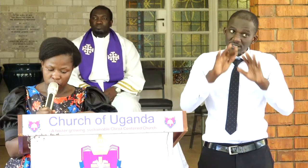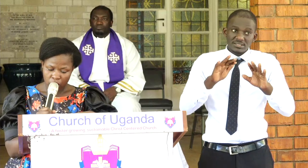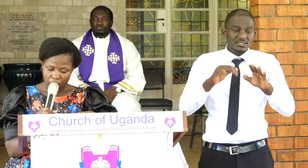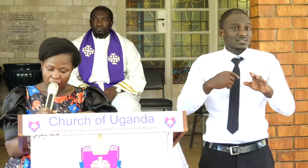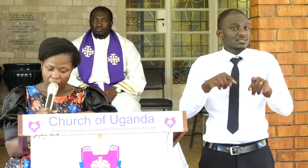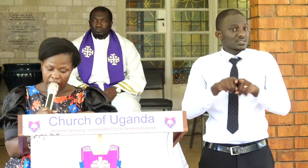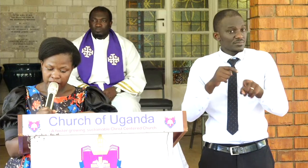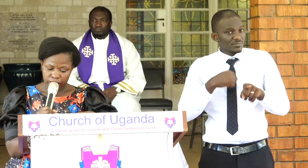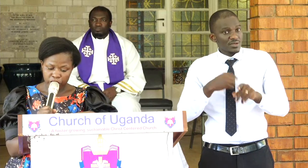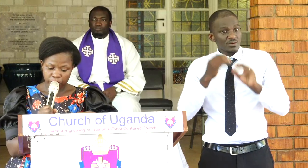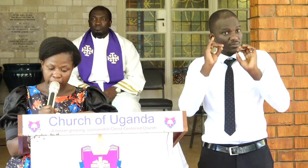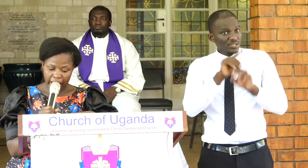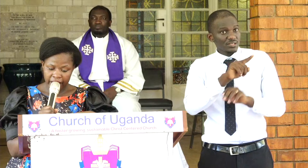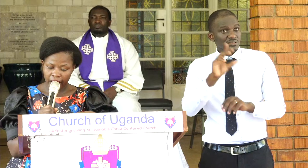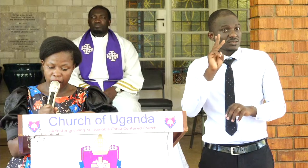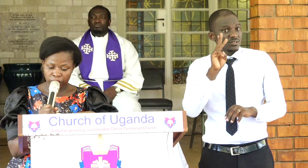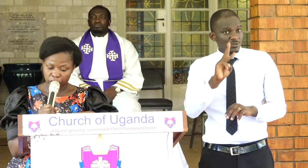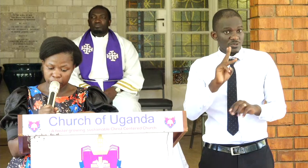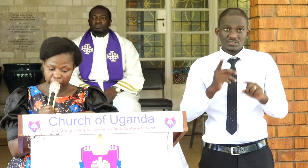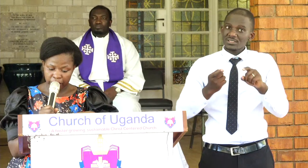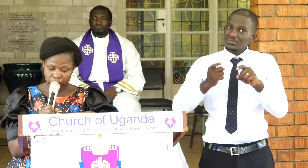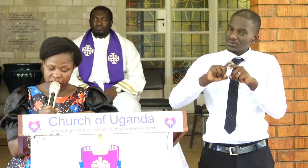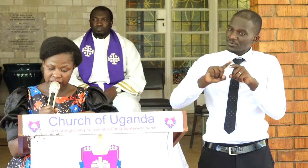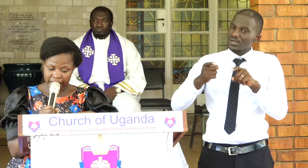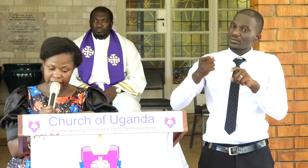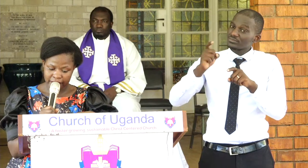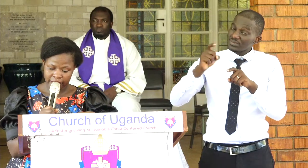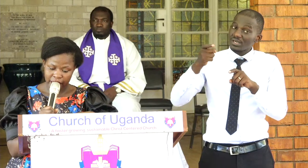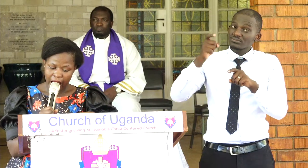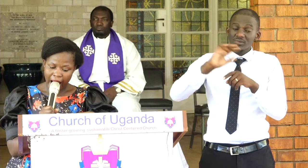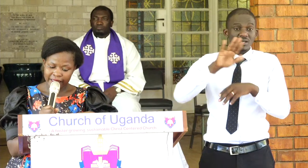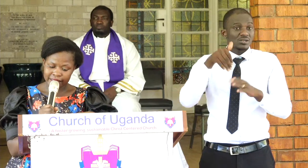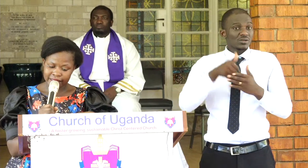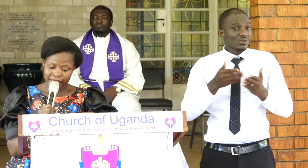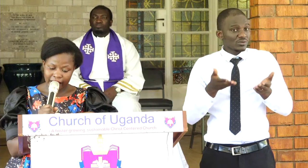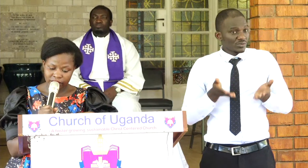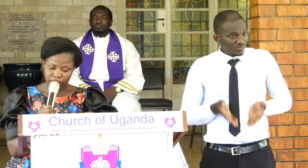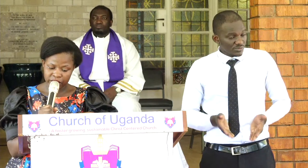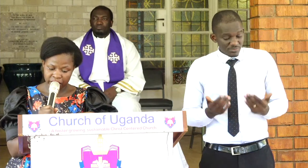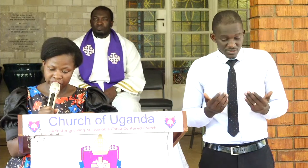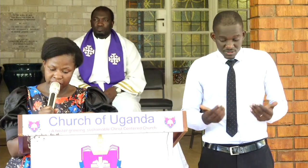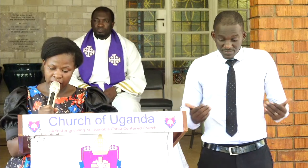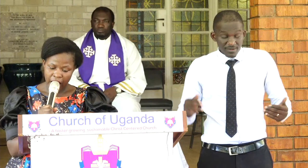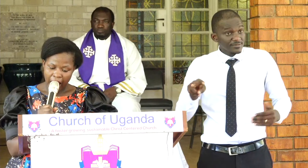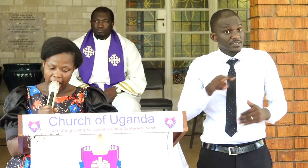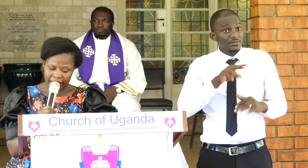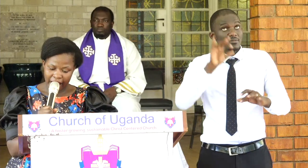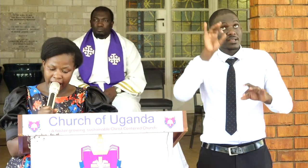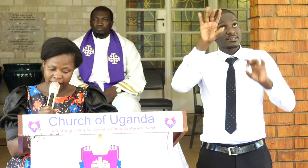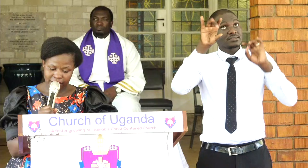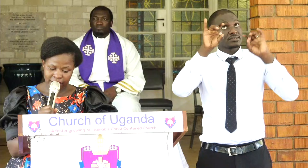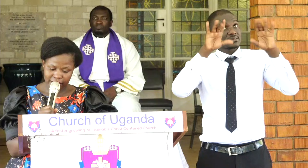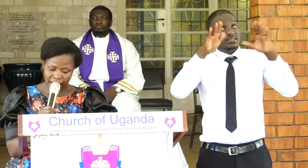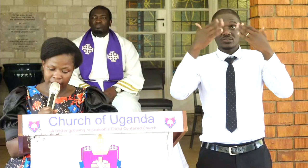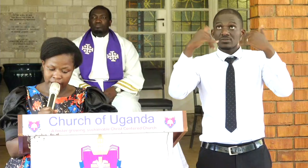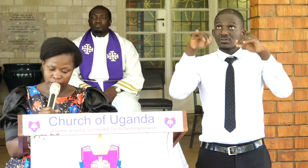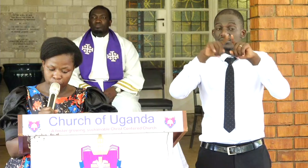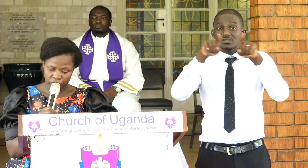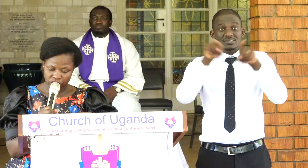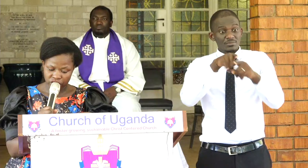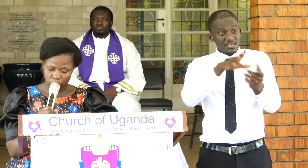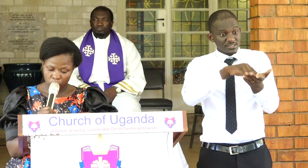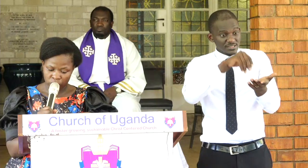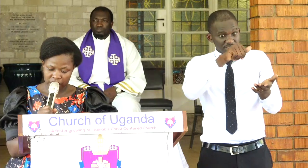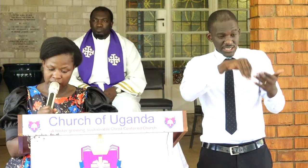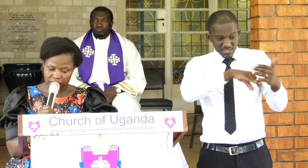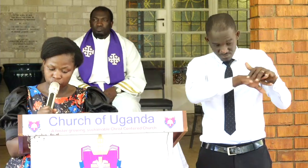you, and in multiplying I will multiply your descendants as the stars of the heaven and as the sand